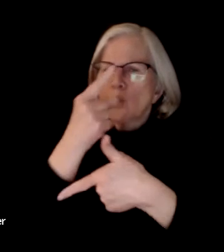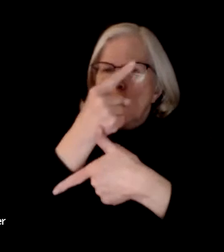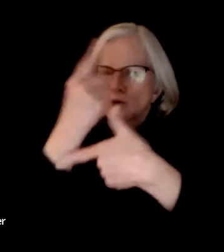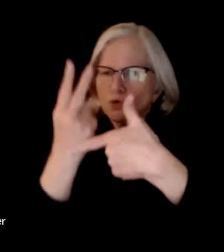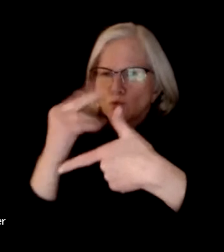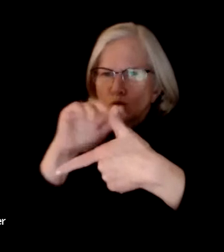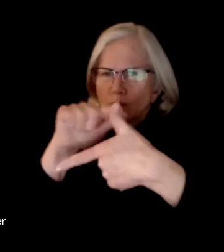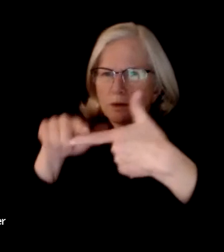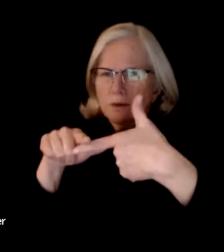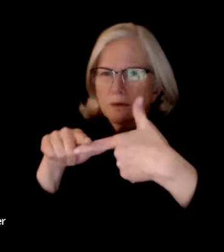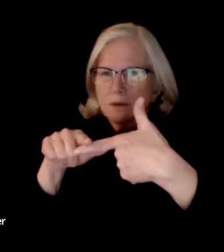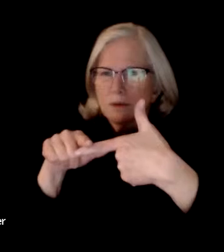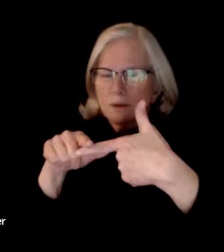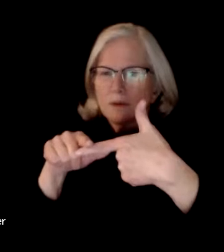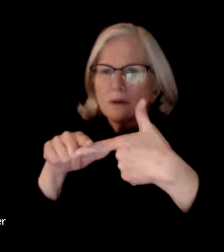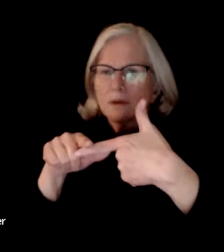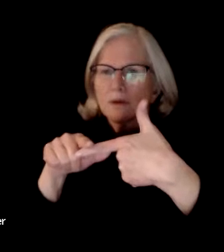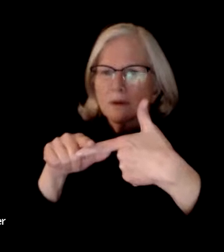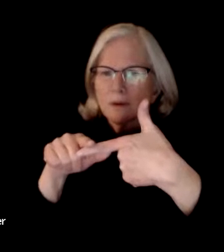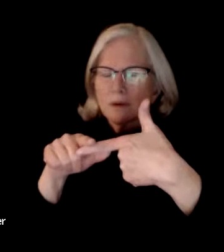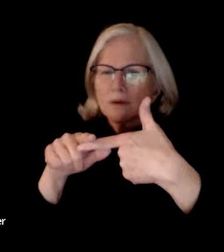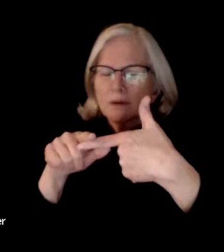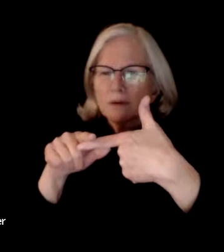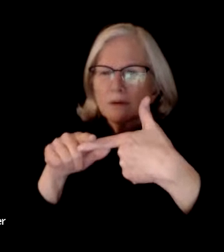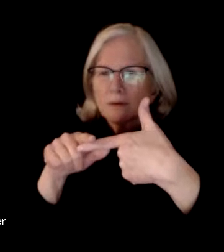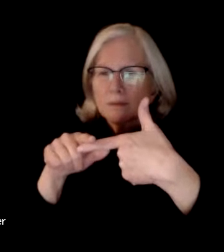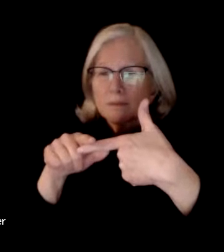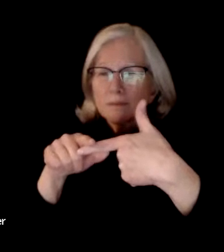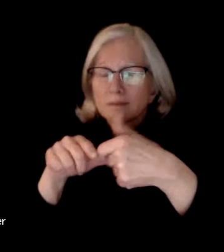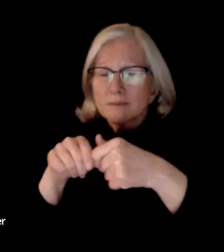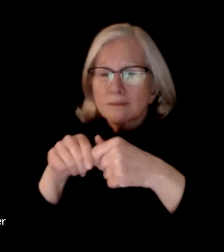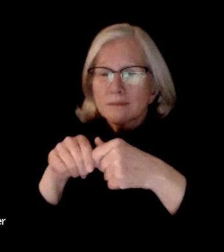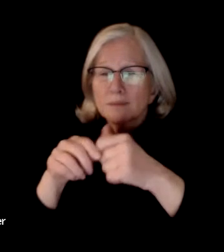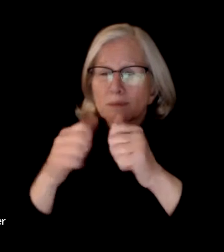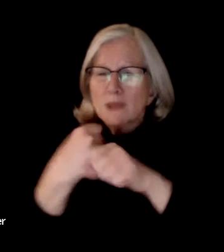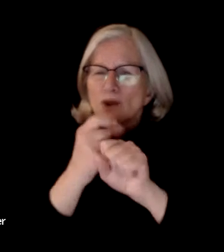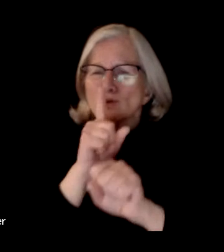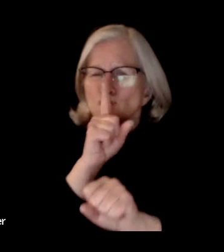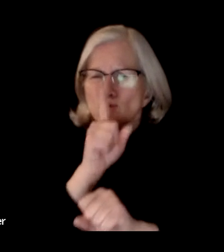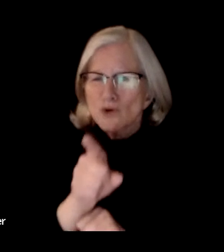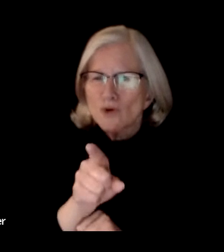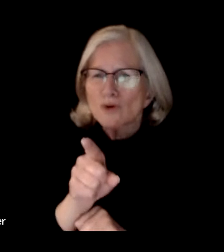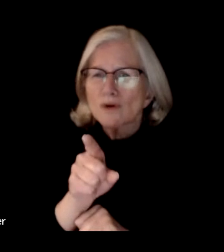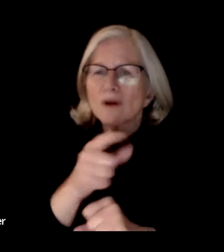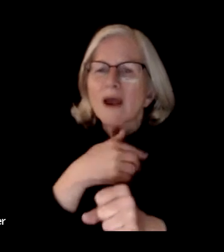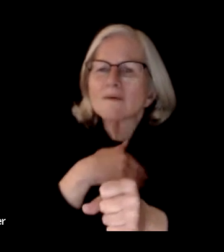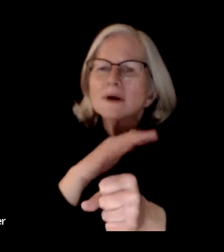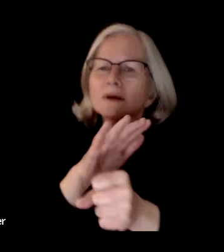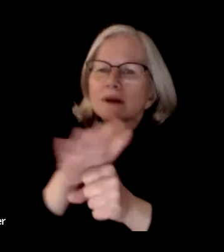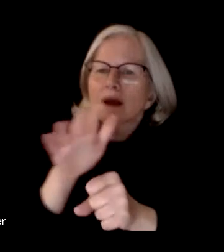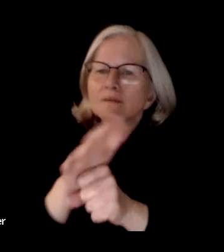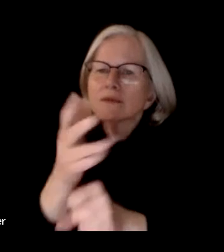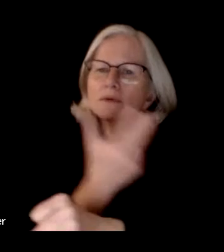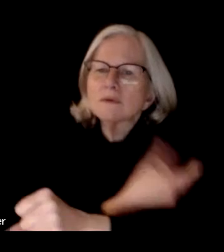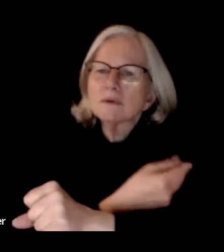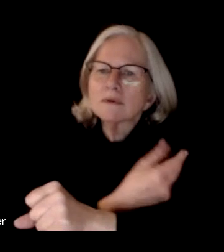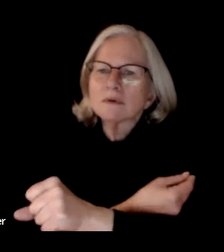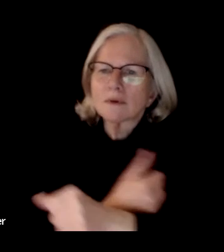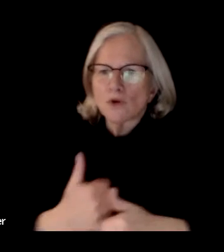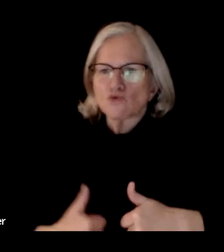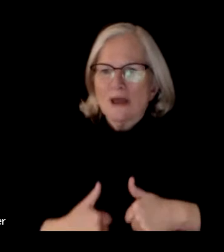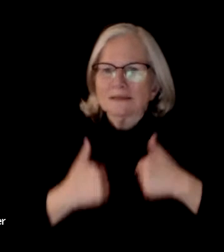care settings, and then make sure that we have sufficient doses to vaccinate residents in